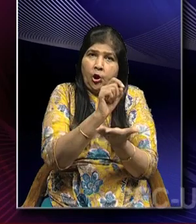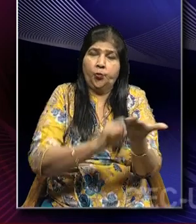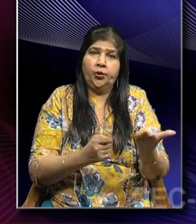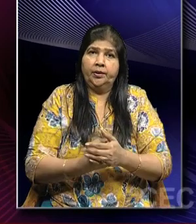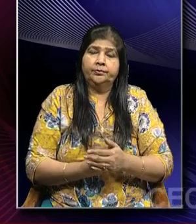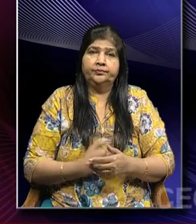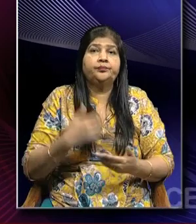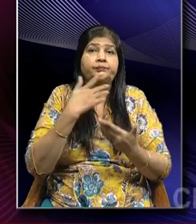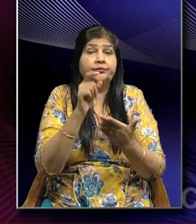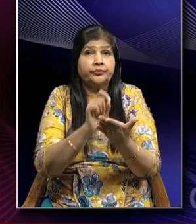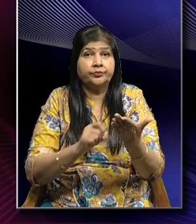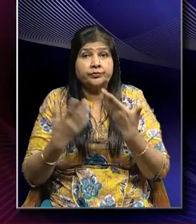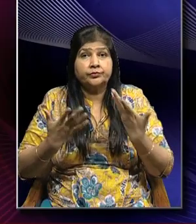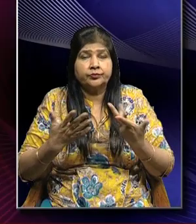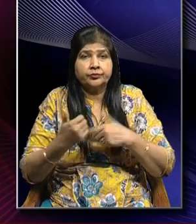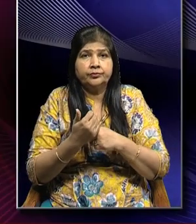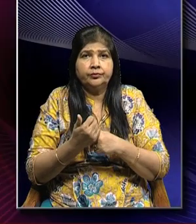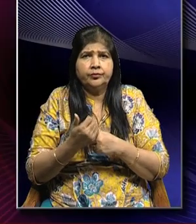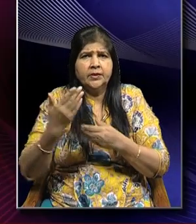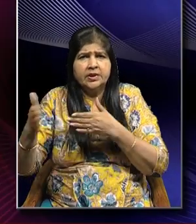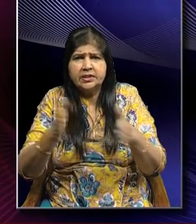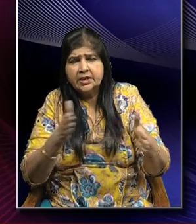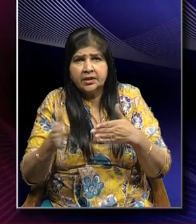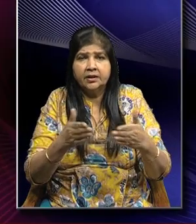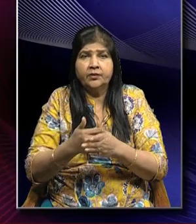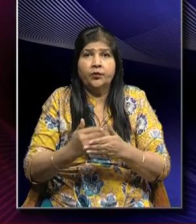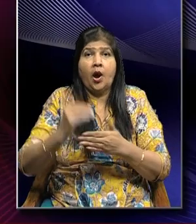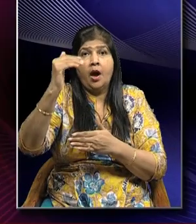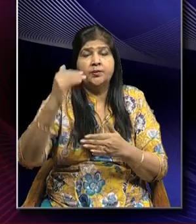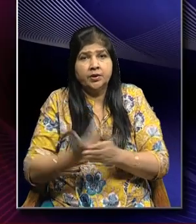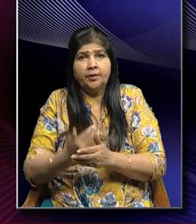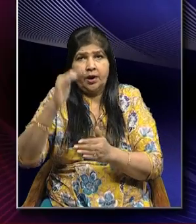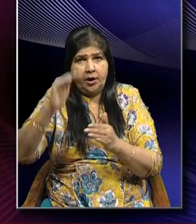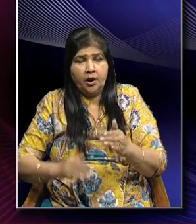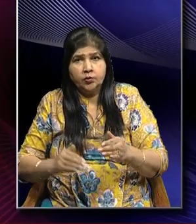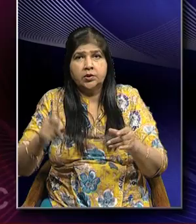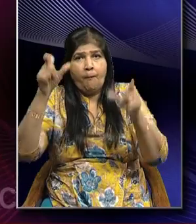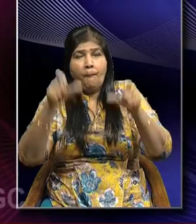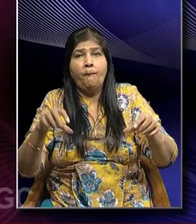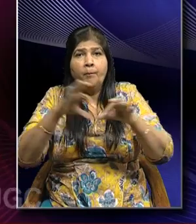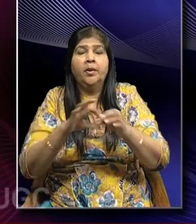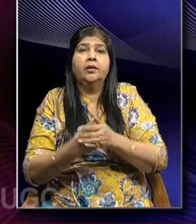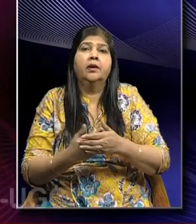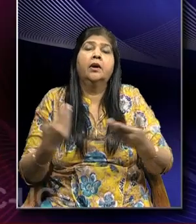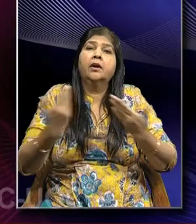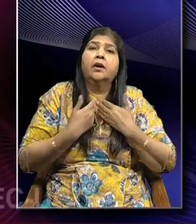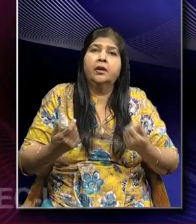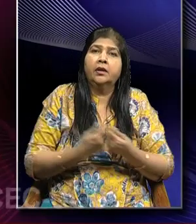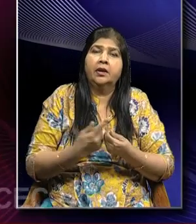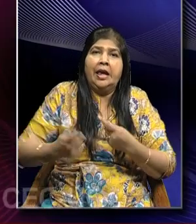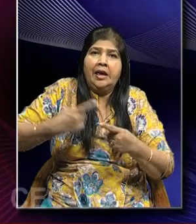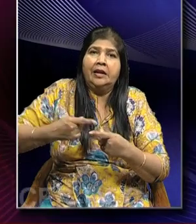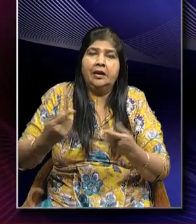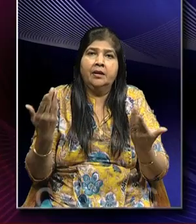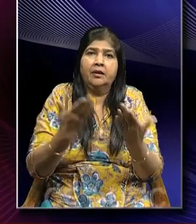and this kind of reporting may be segregated for upstream and downstream partners, or can be reported on an aggregate